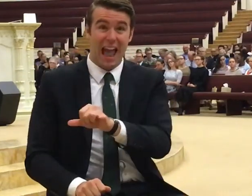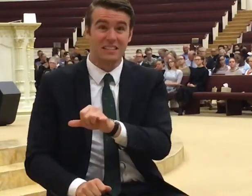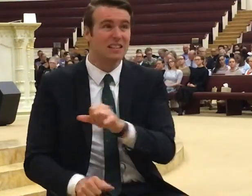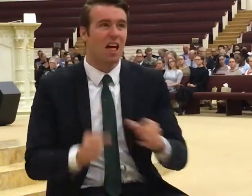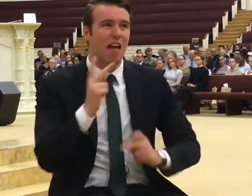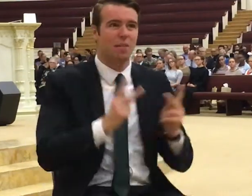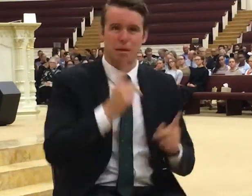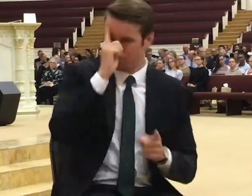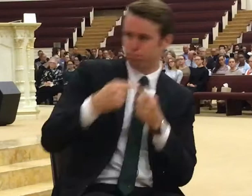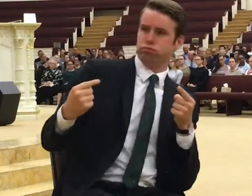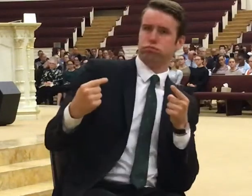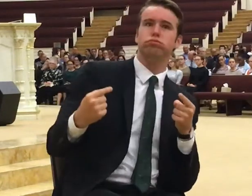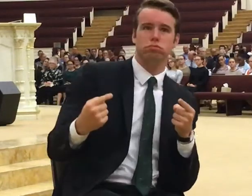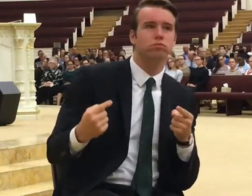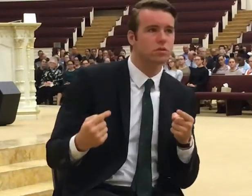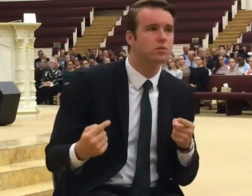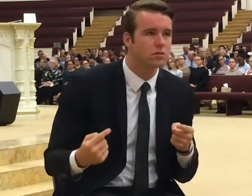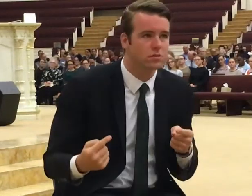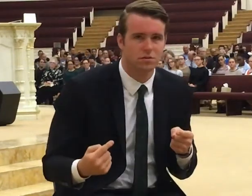hearers.